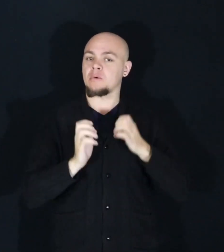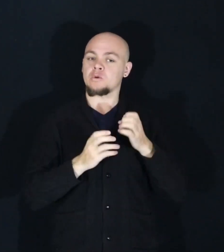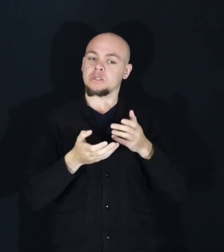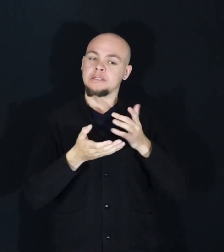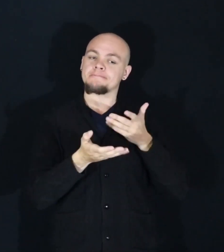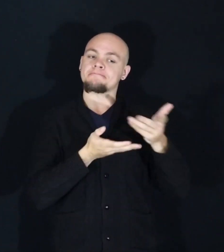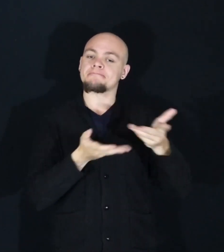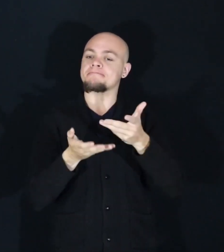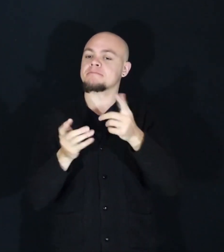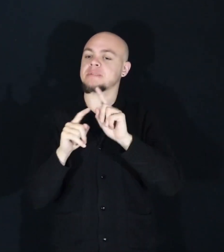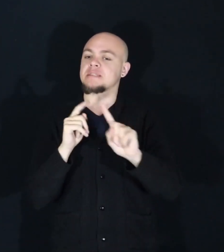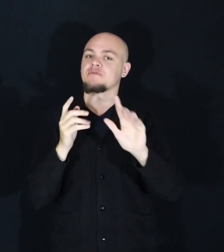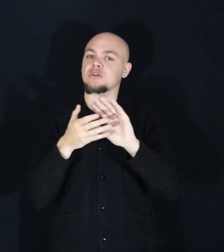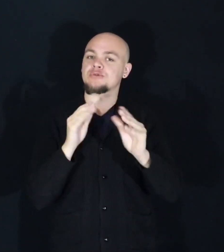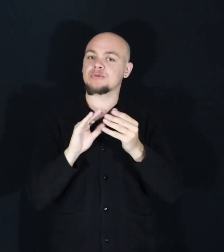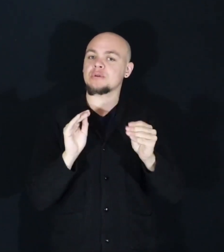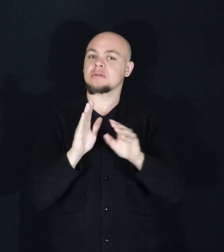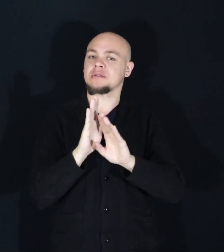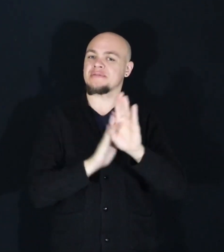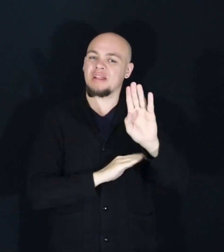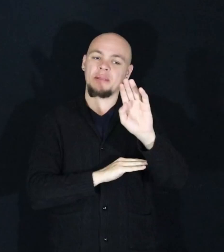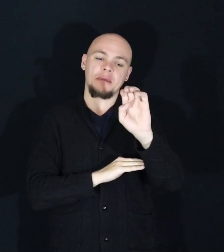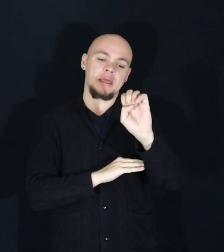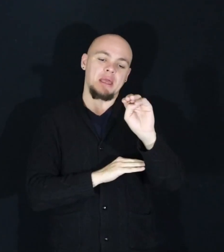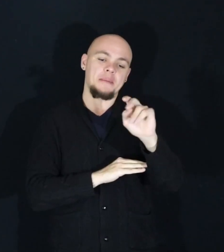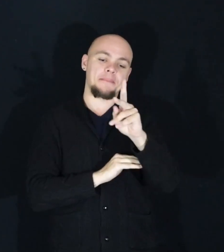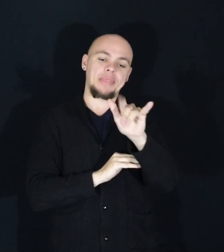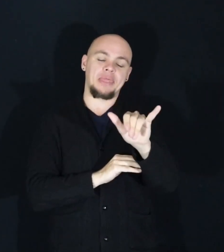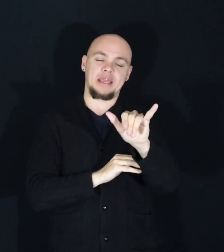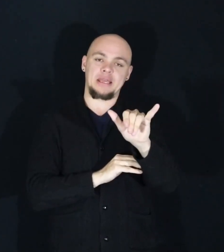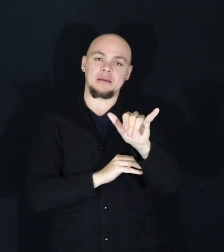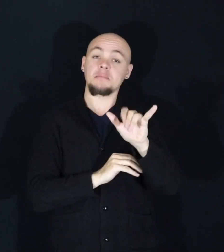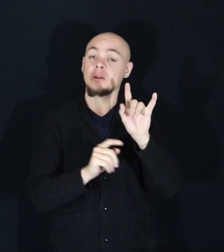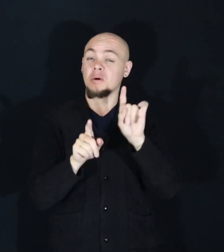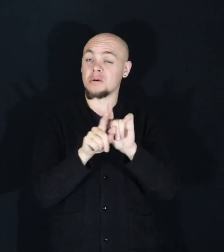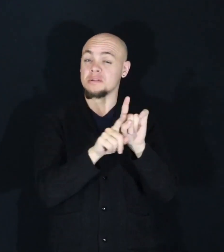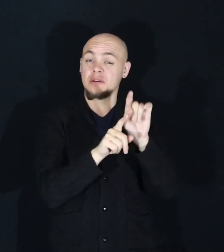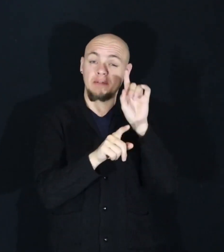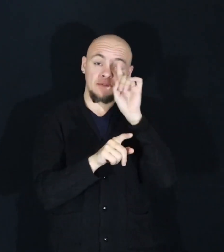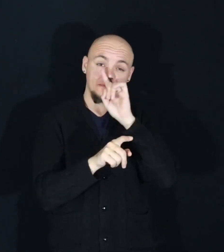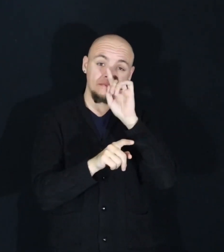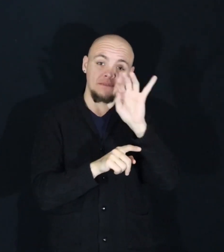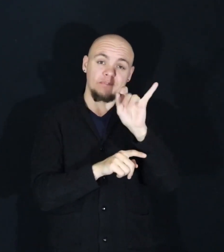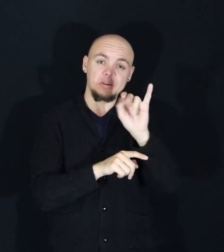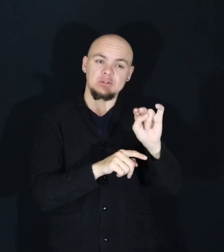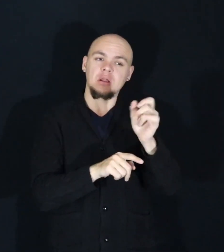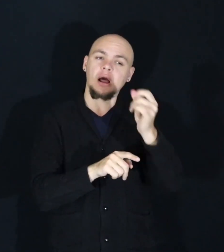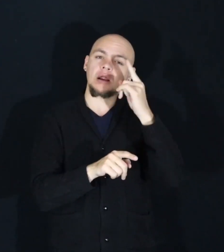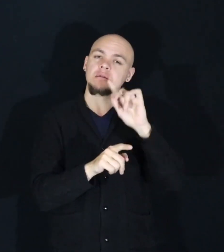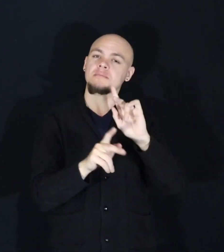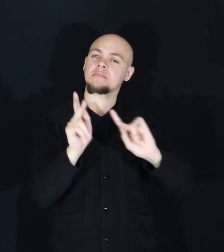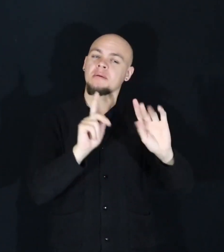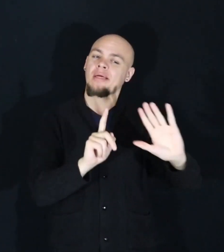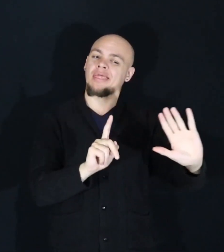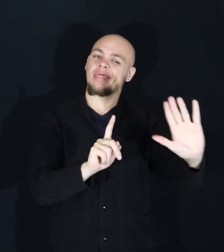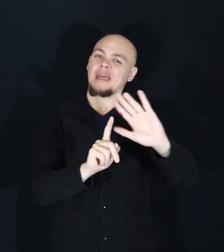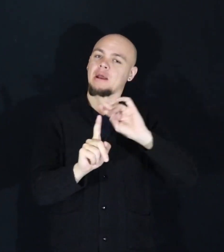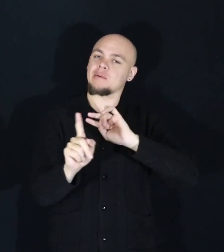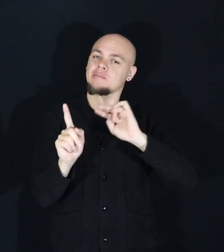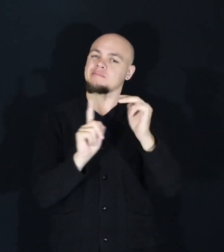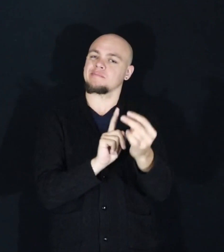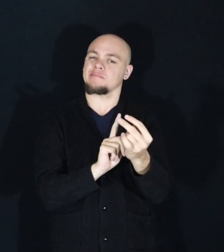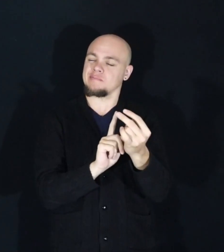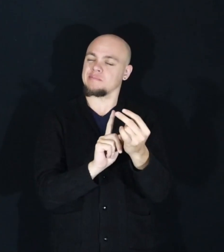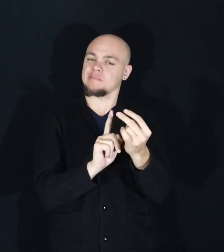stories, which helps us to build empathy. Also, fiction also allows us to read into the perspectives of other people,